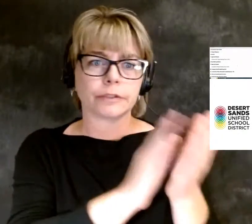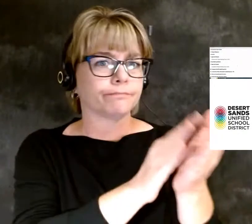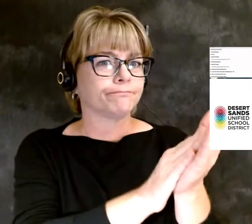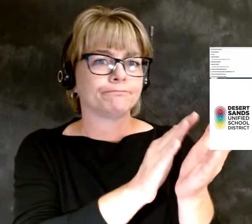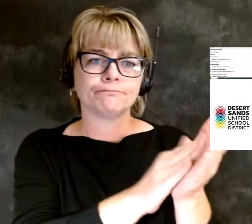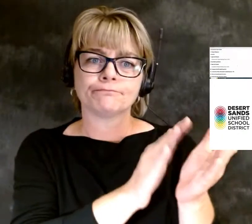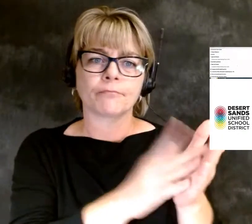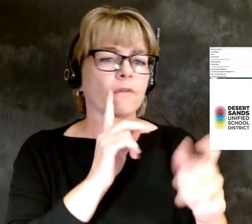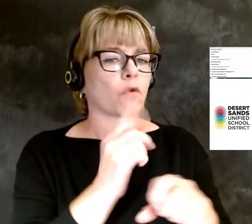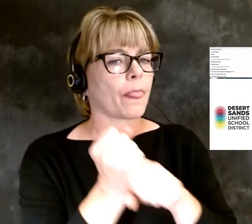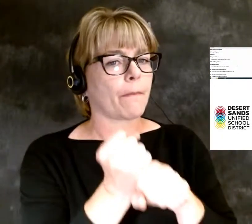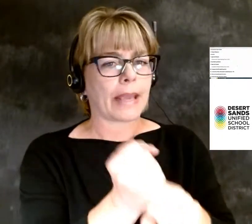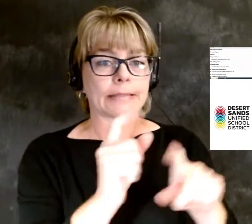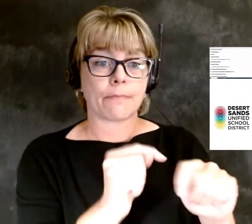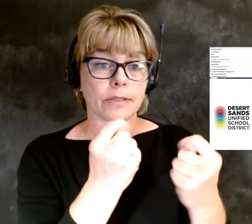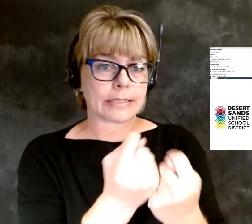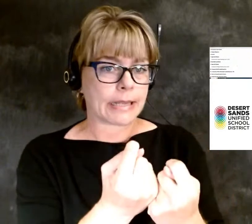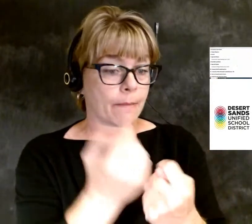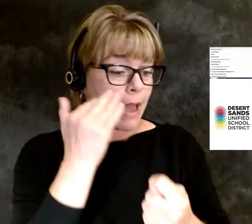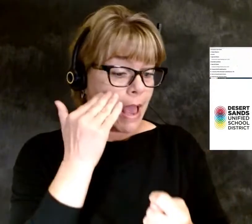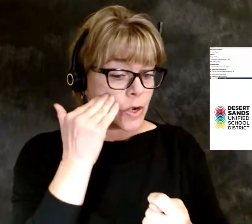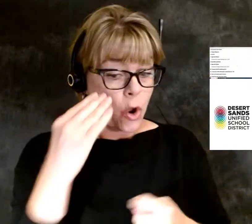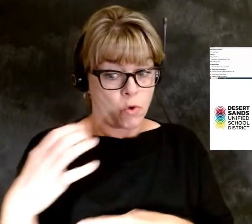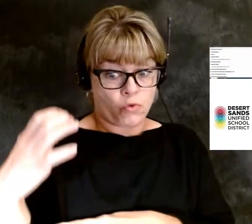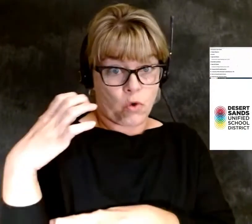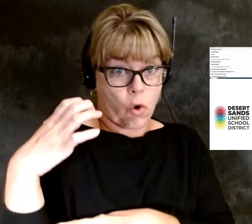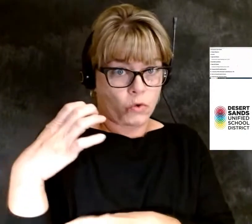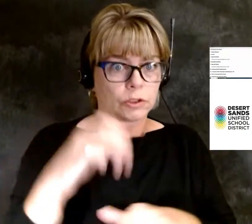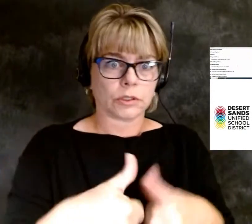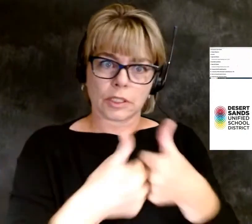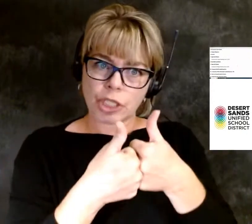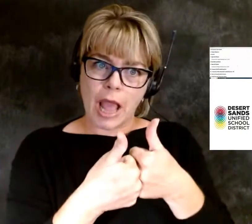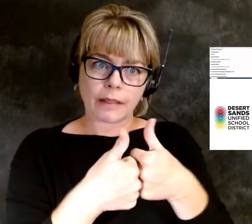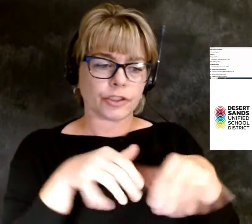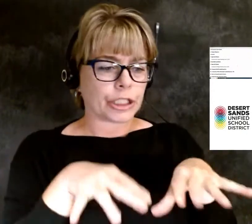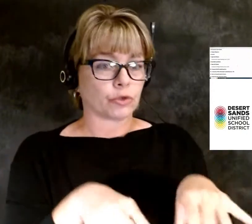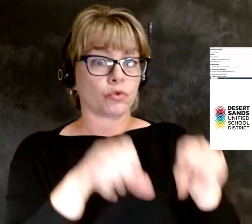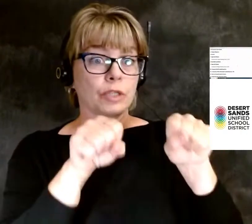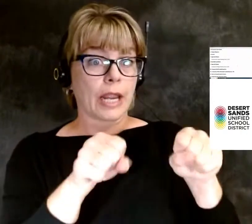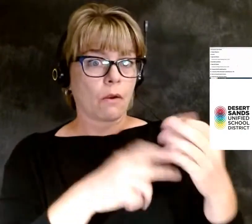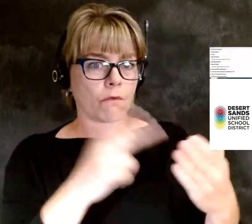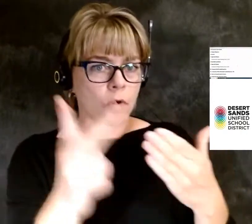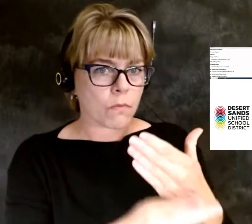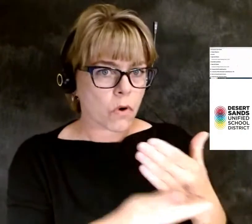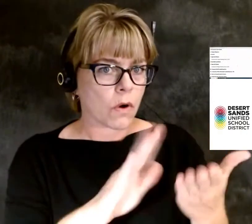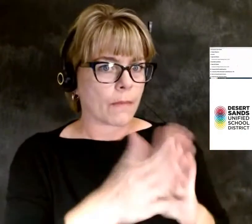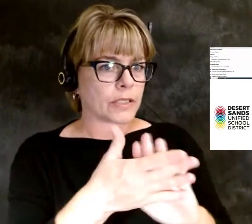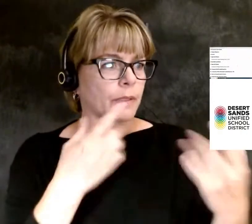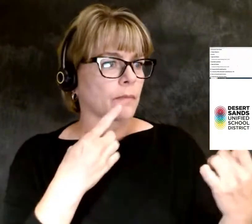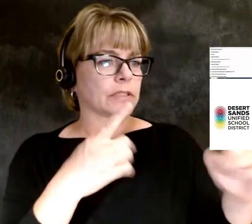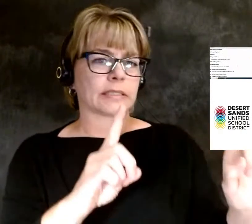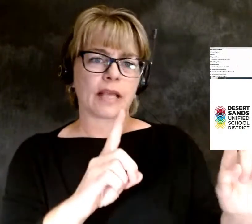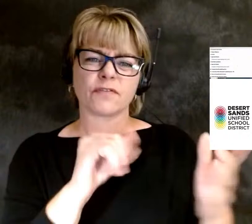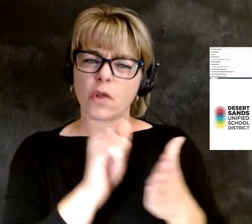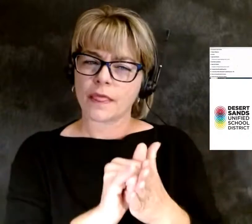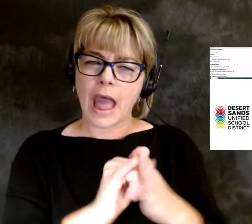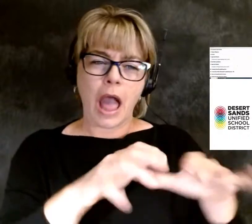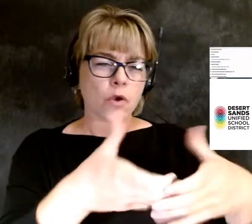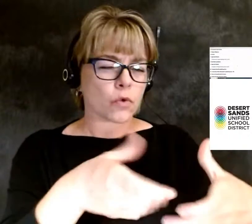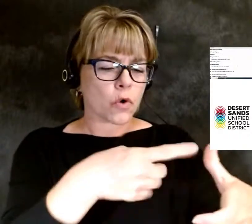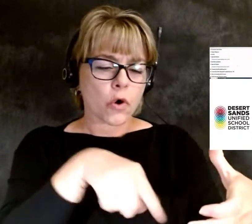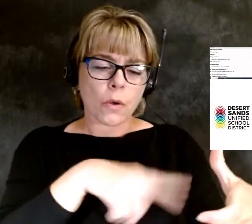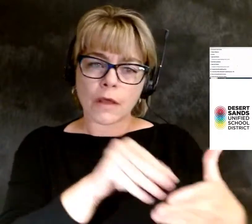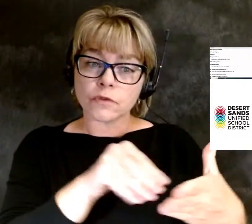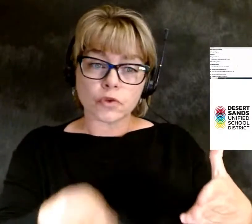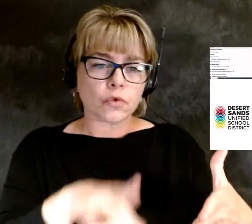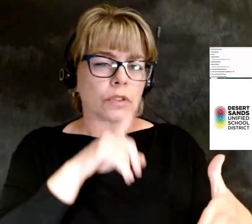it is to coach, to take over a program, to be so successful like that. I mean, what an incredible group of kids. I know a couple of them. I share one student with